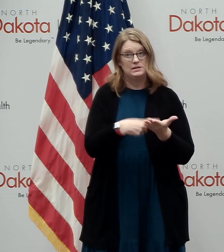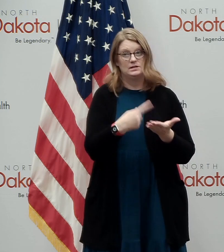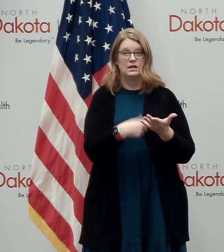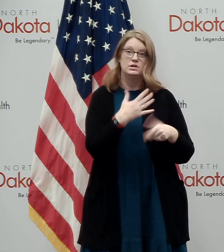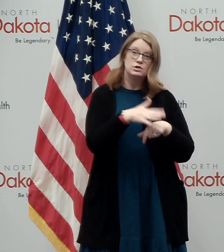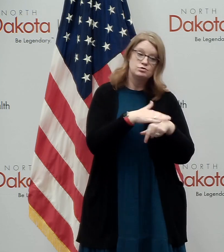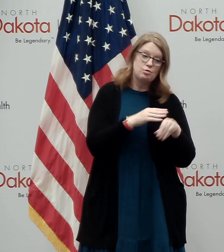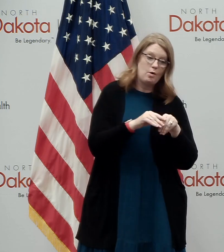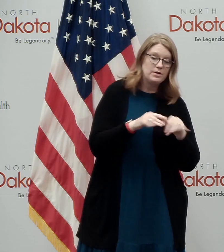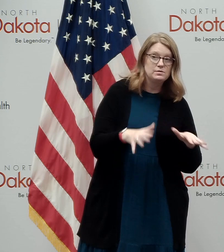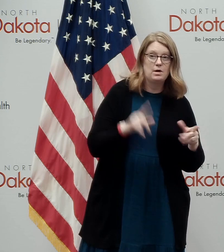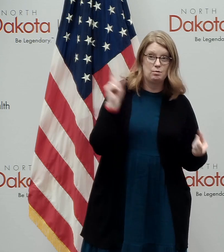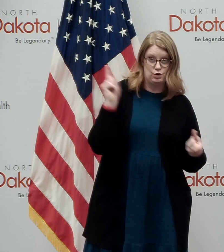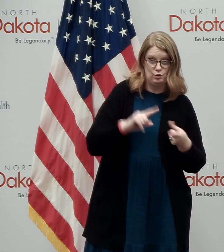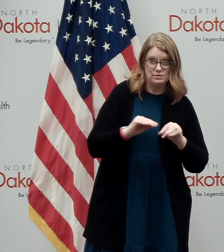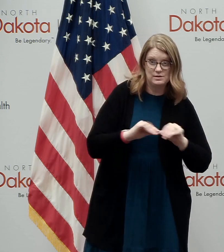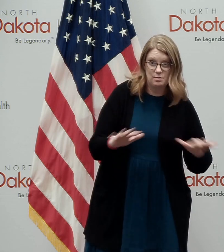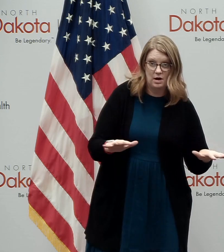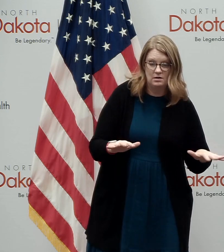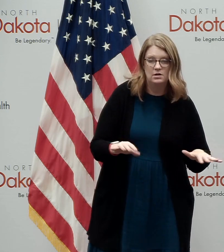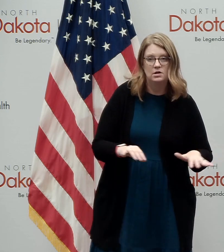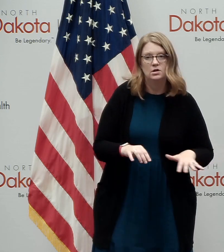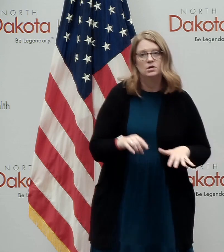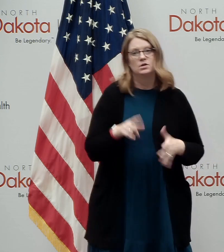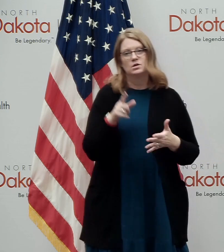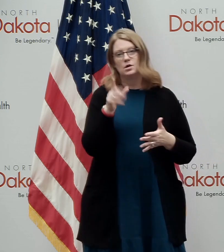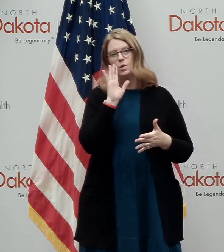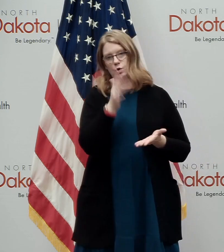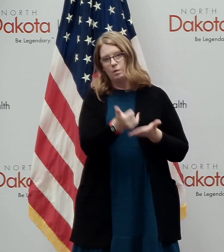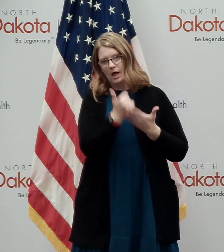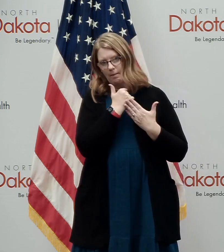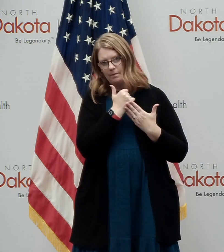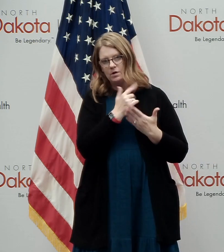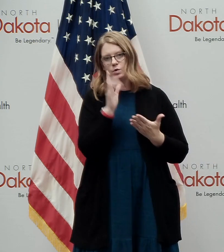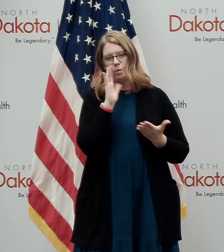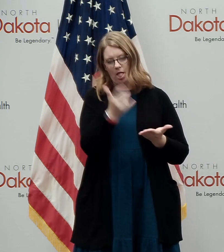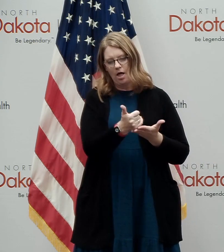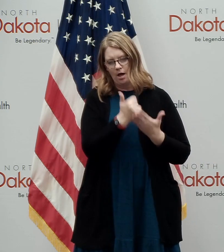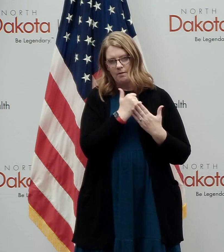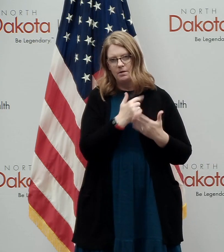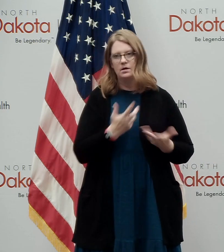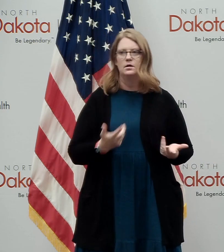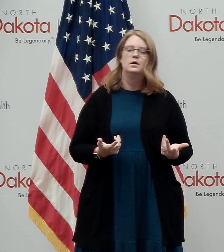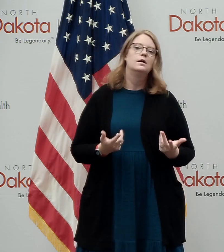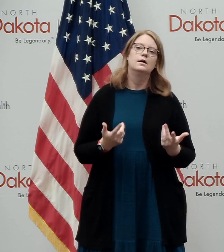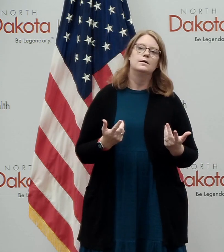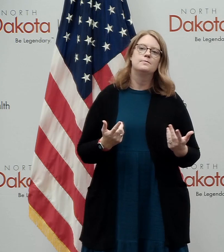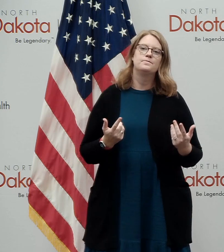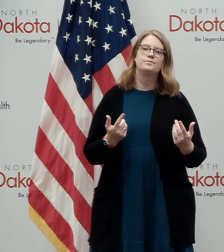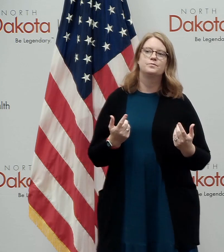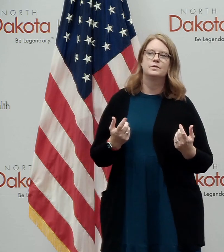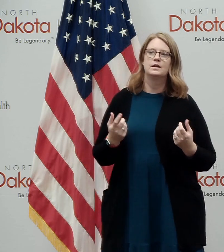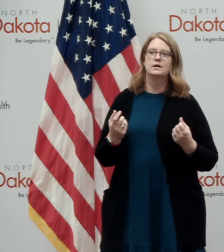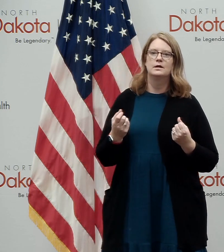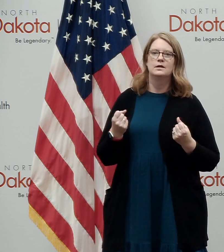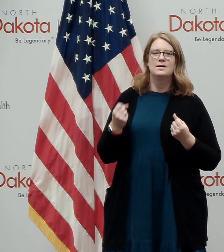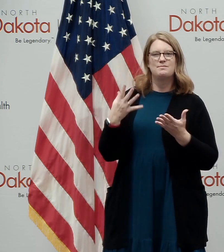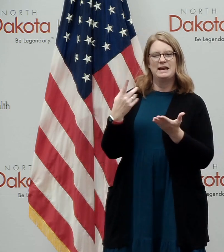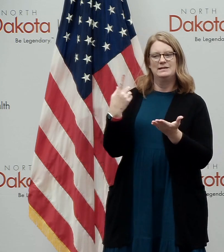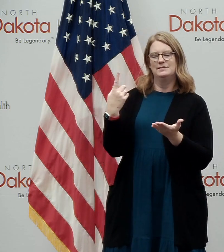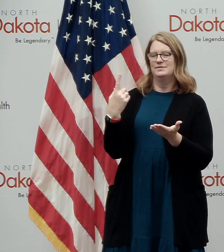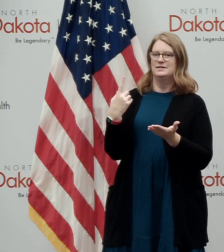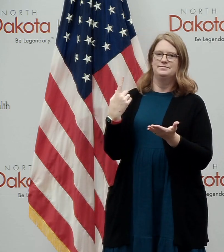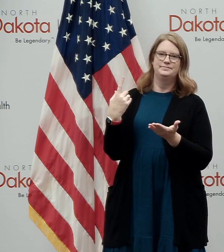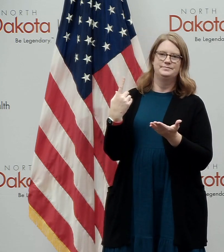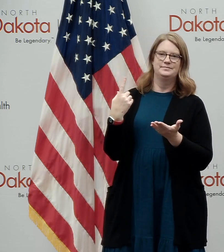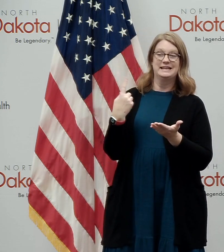reduce the spread, you can be a big part of that. There's been a lot of discussion about over this pandemic